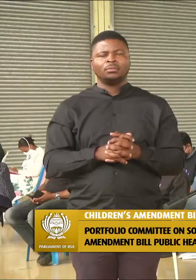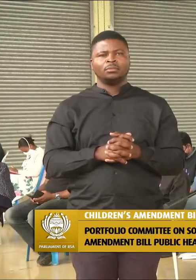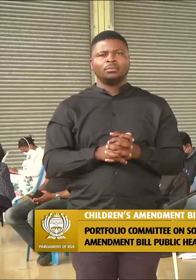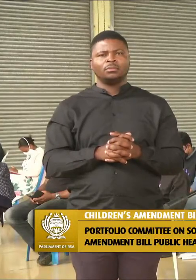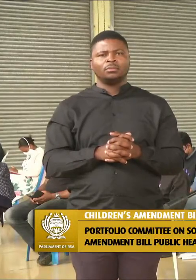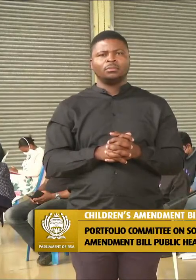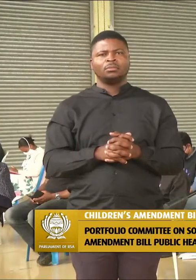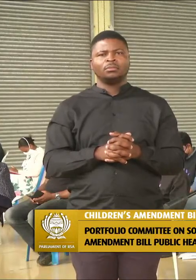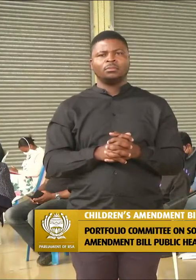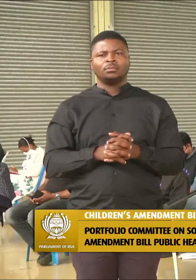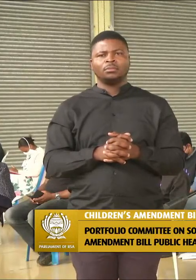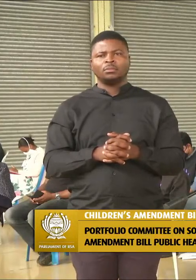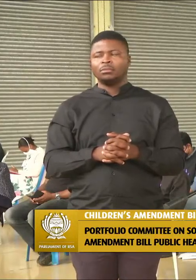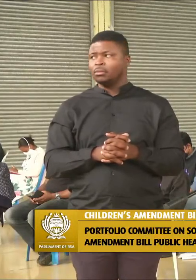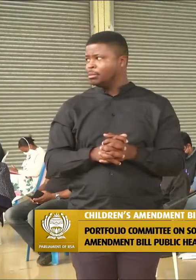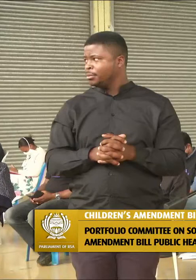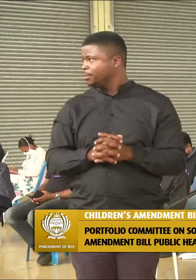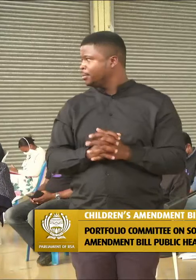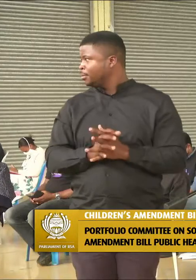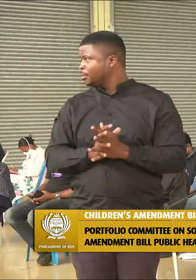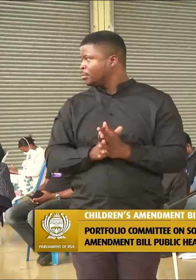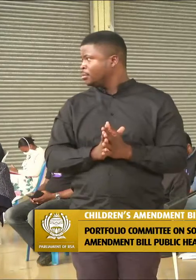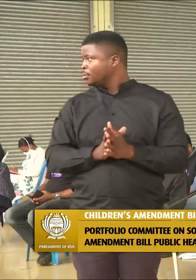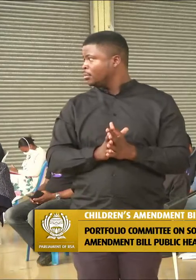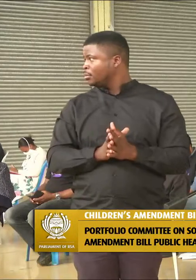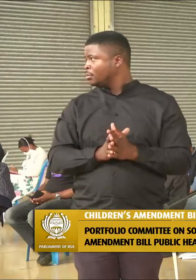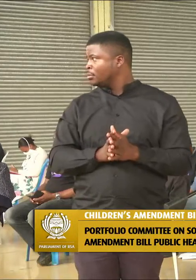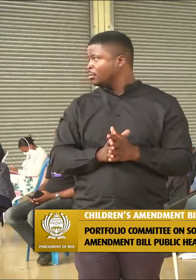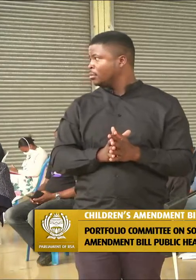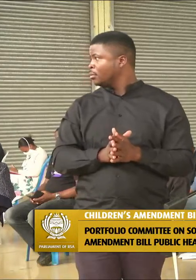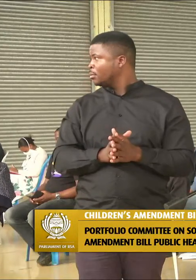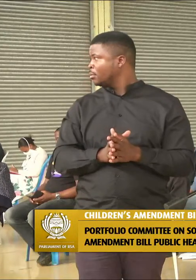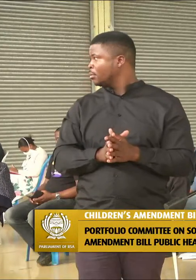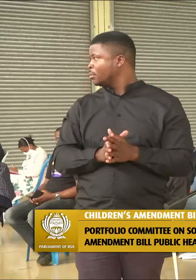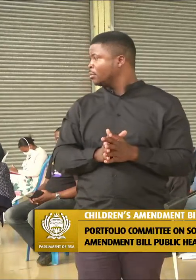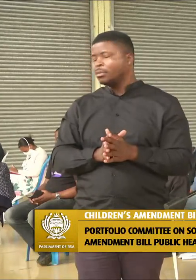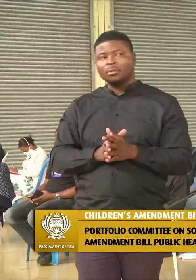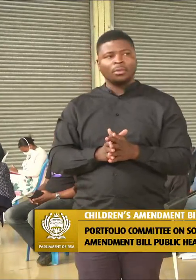Department of Education? Oh.